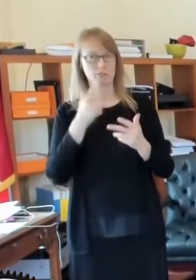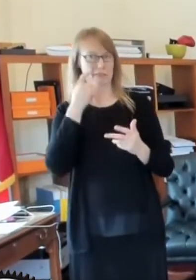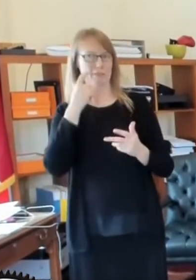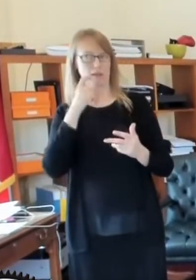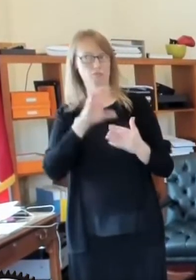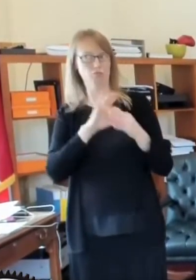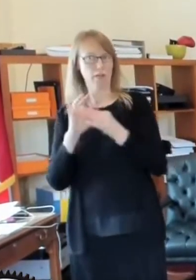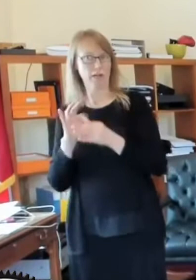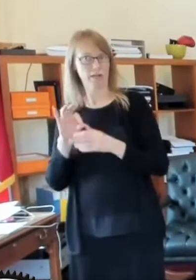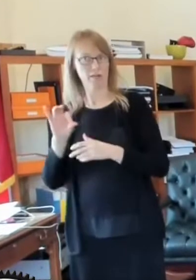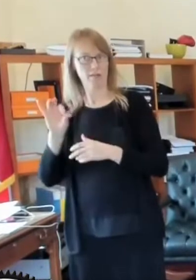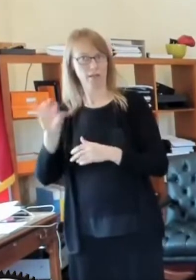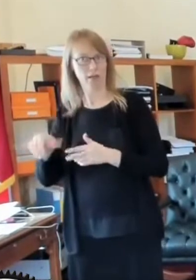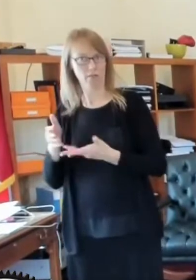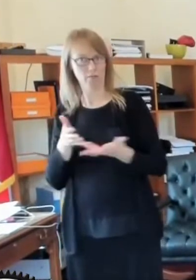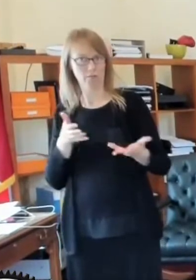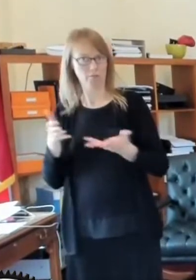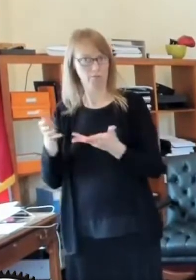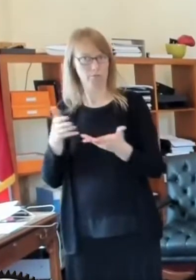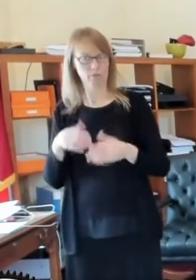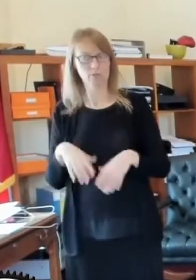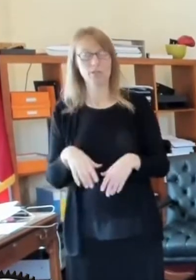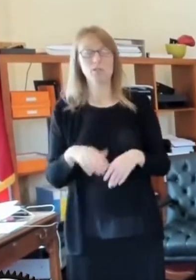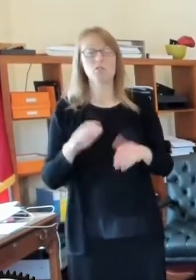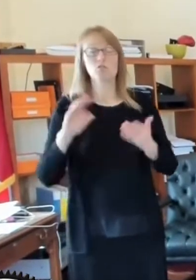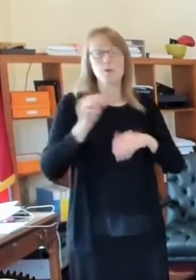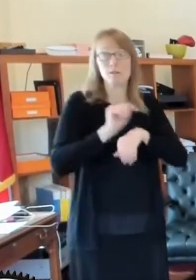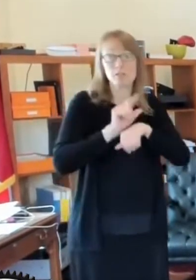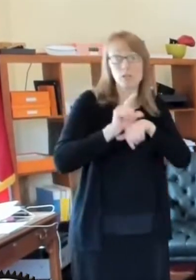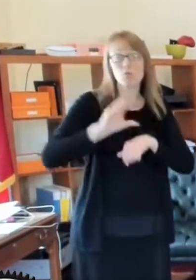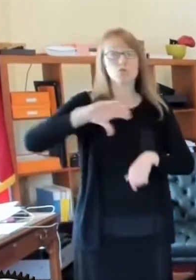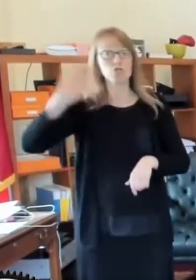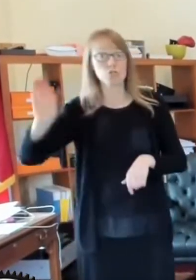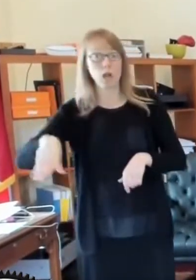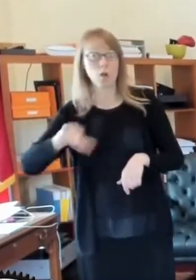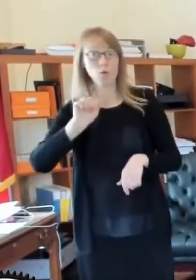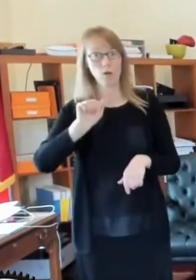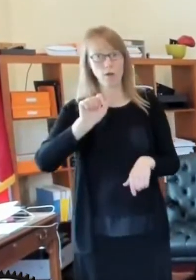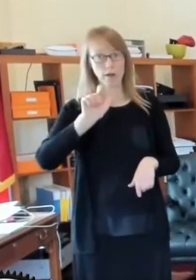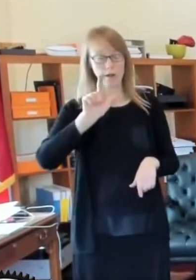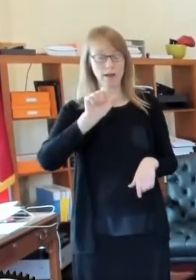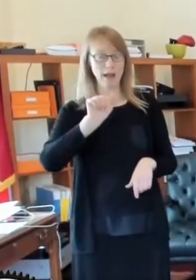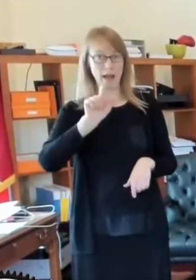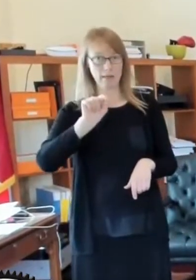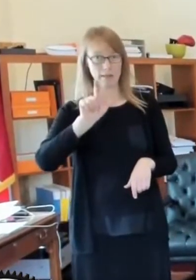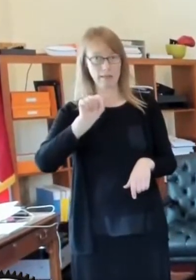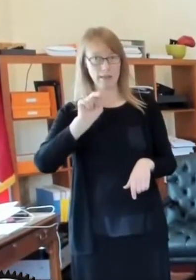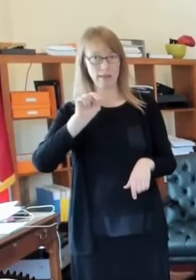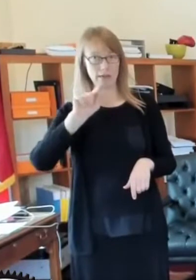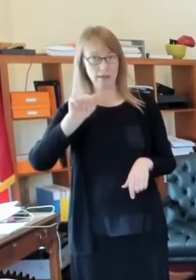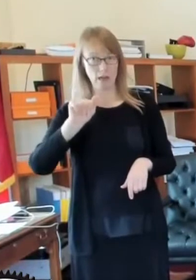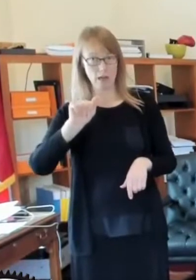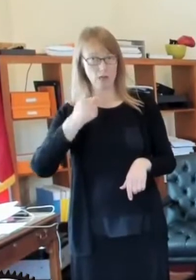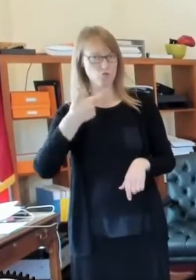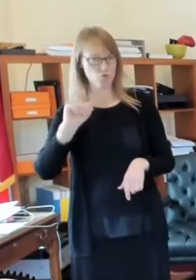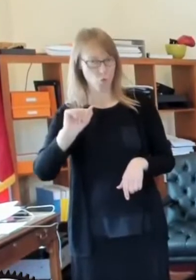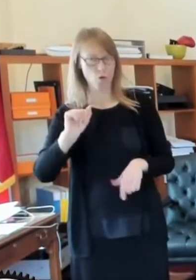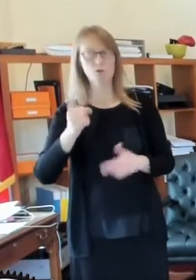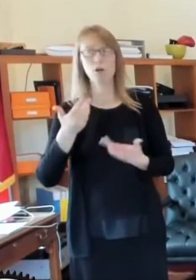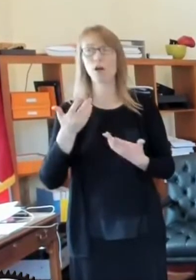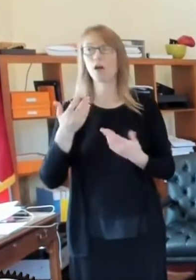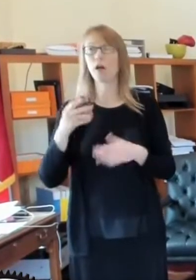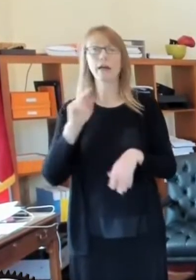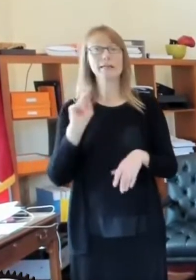And when you look at other cities, Chicago, Atlanta, Kansas City, other mayors that I speak with, everyone